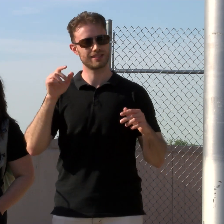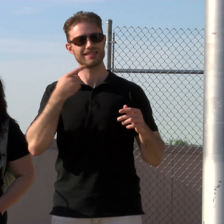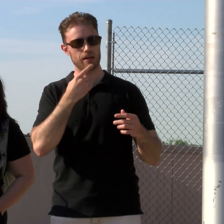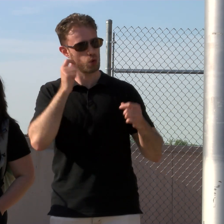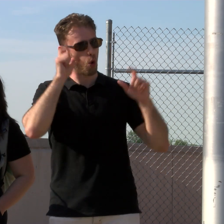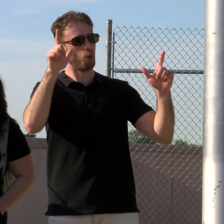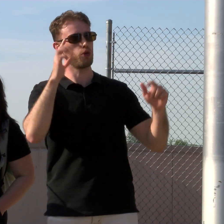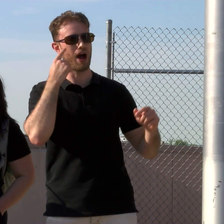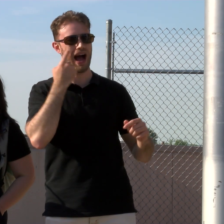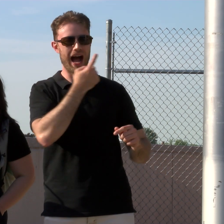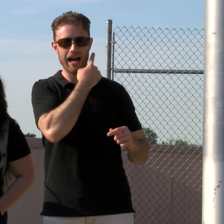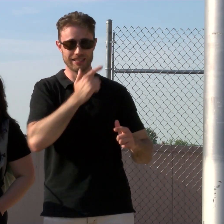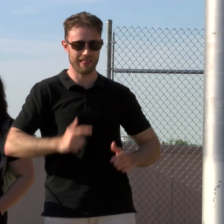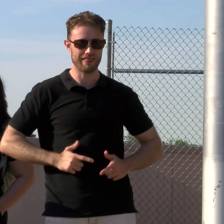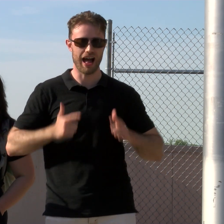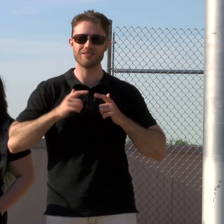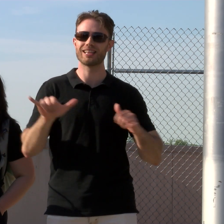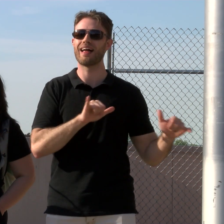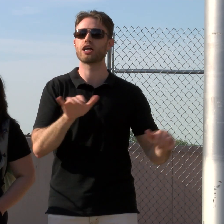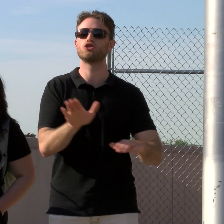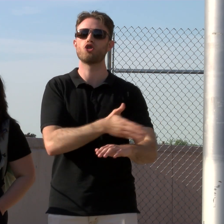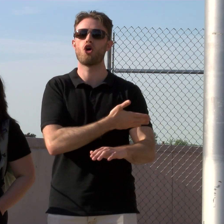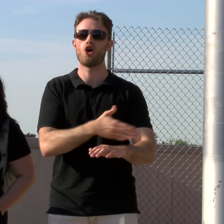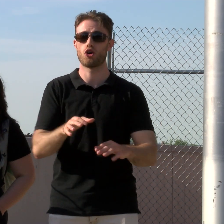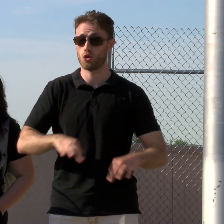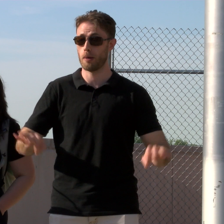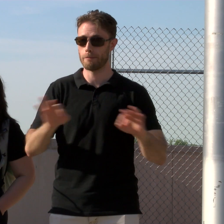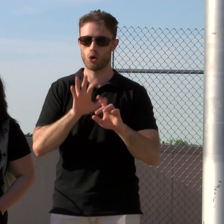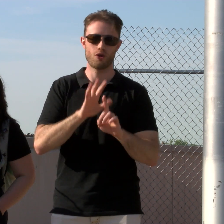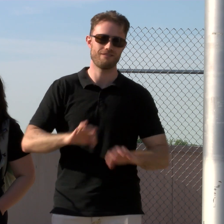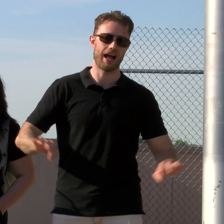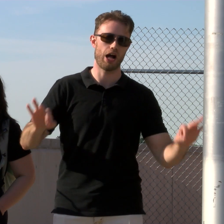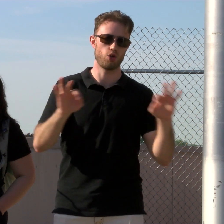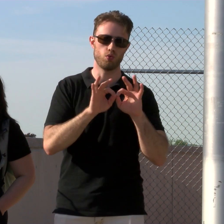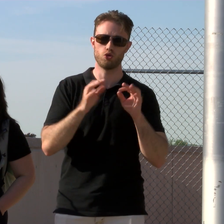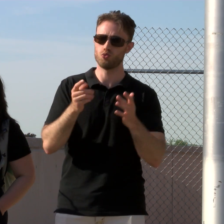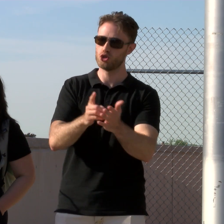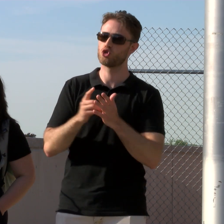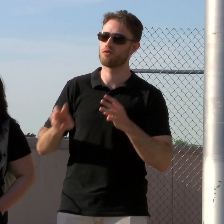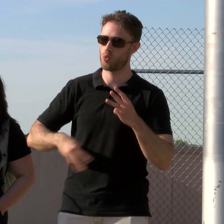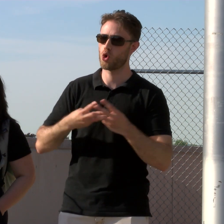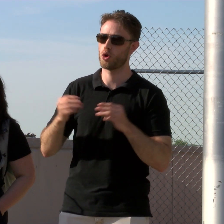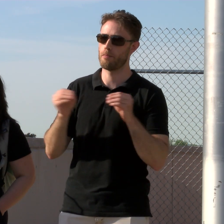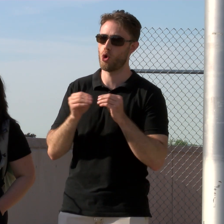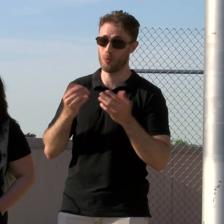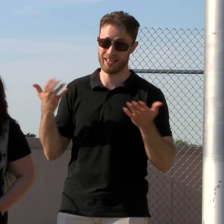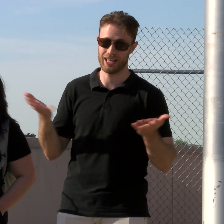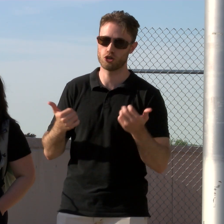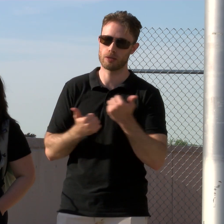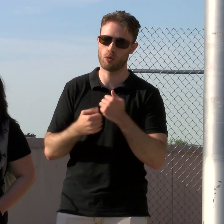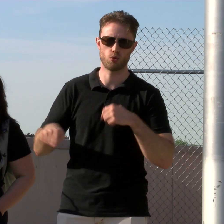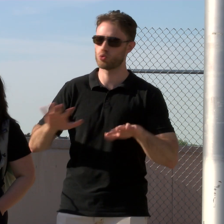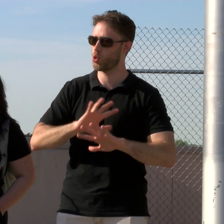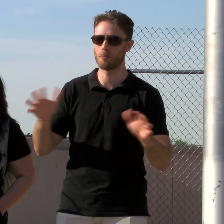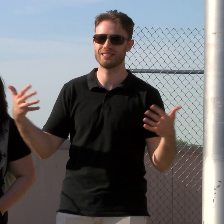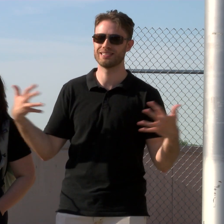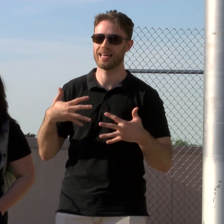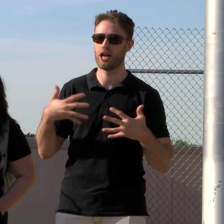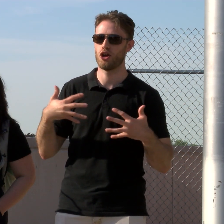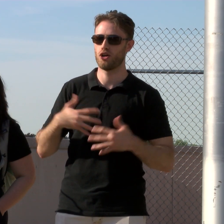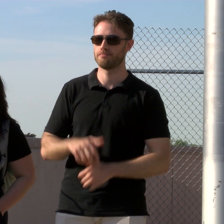life is like a song. You are important and you're valued. You deserve the world and more. We're all here to support you. Don't be scared of the closet